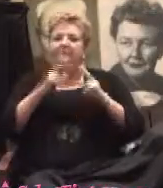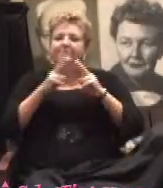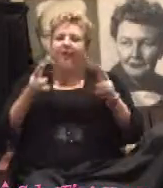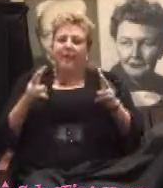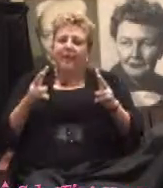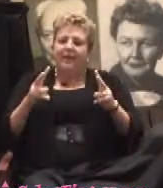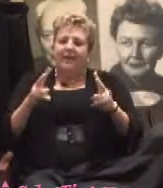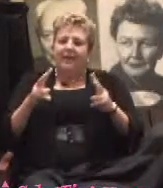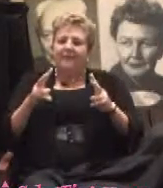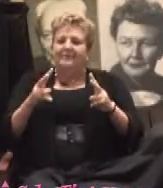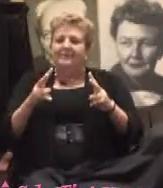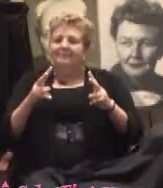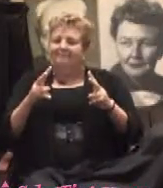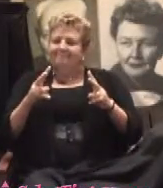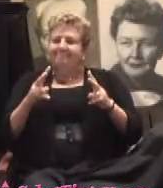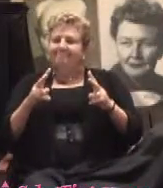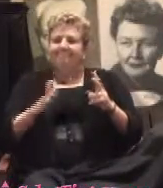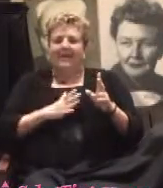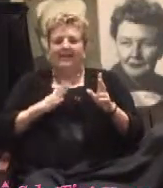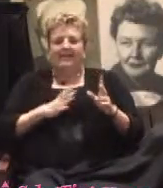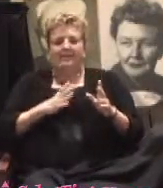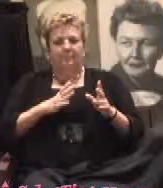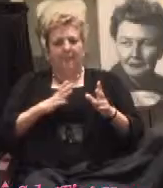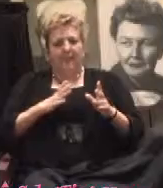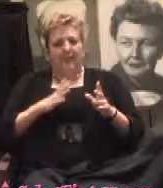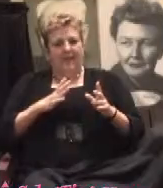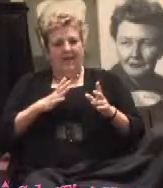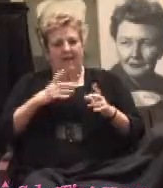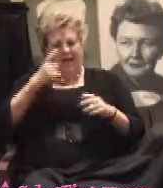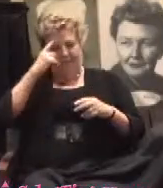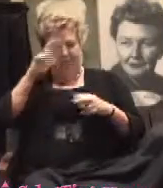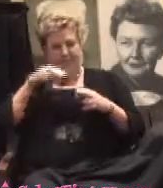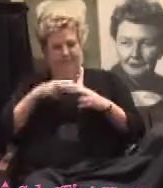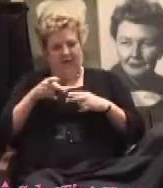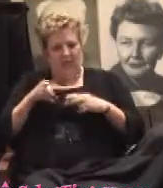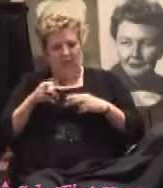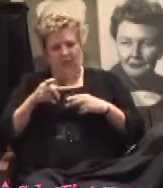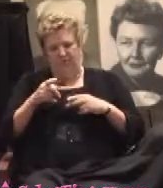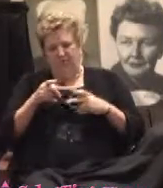with. And that next day at work, I only thought about her, like 50 times, not very much.